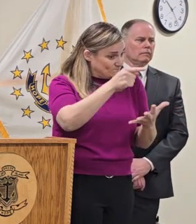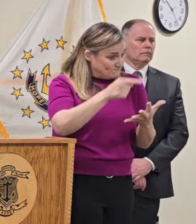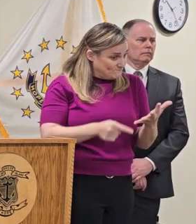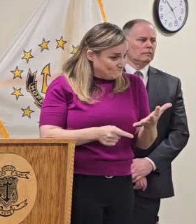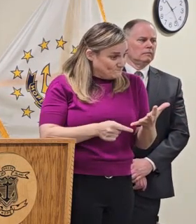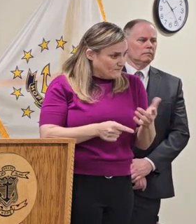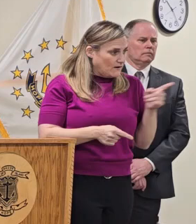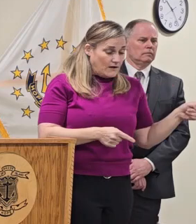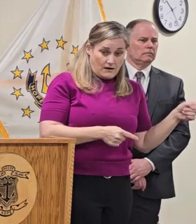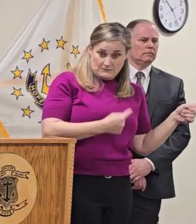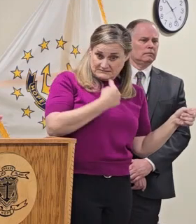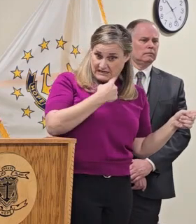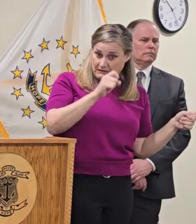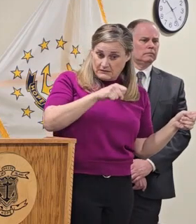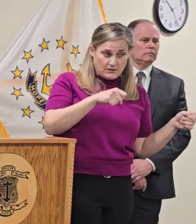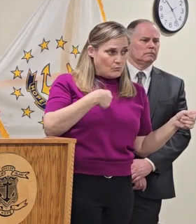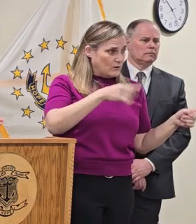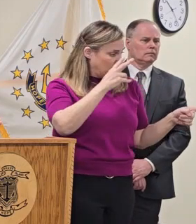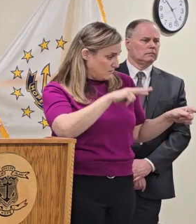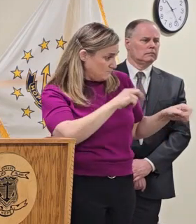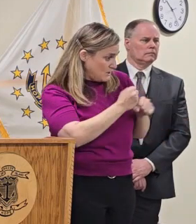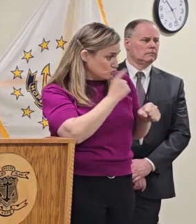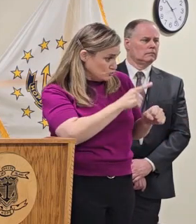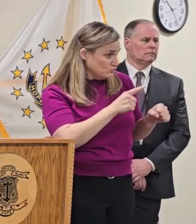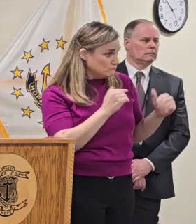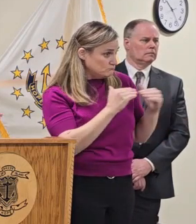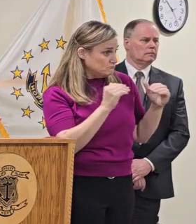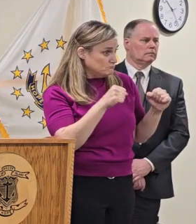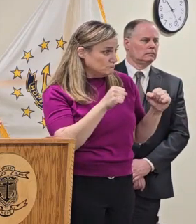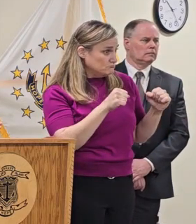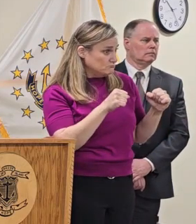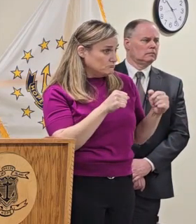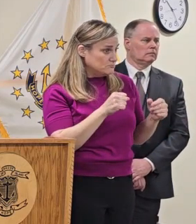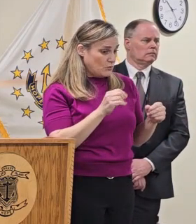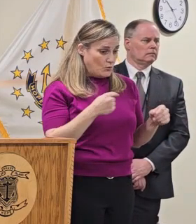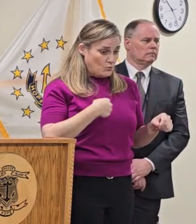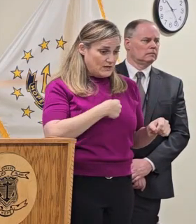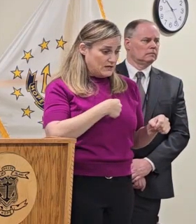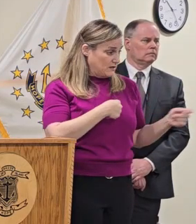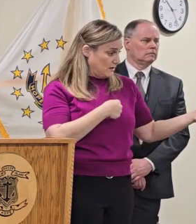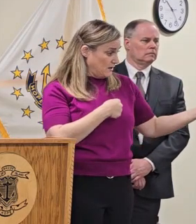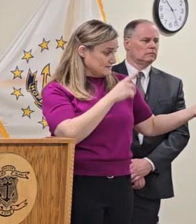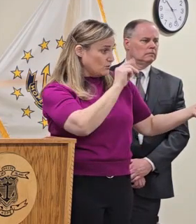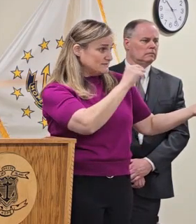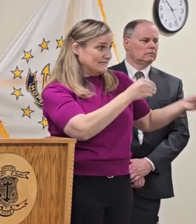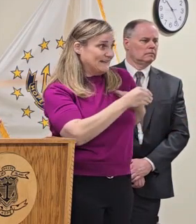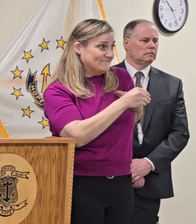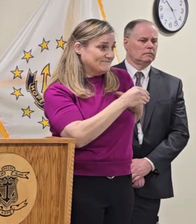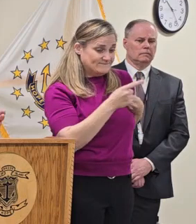parties, did was reported properly to DOT, and it's DOT's fault.